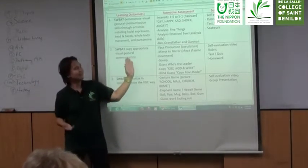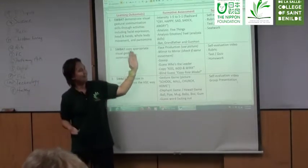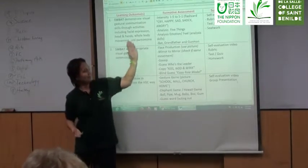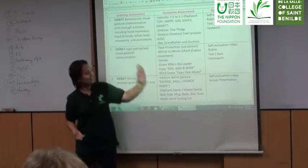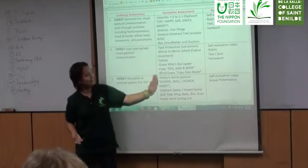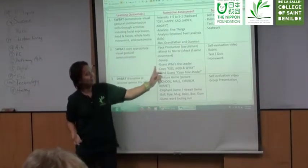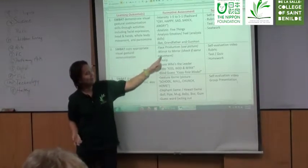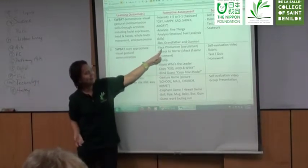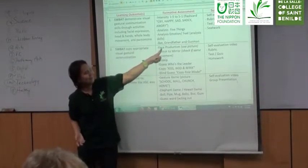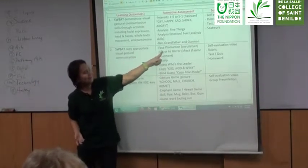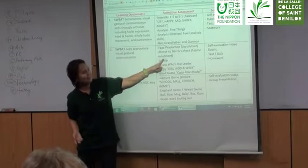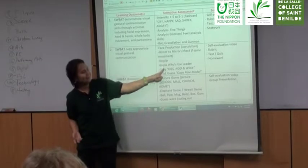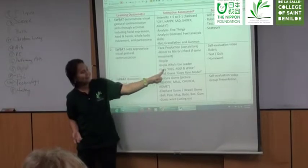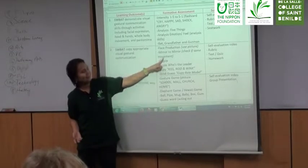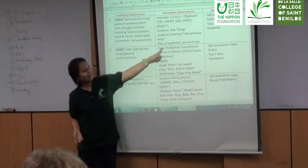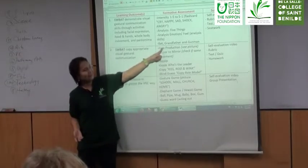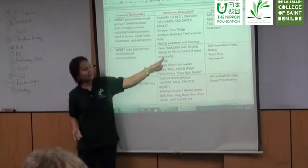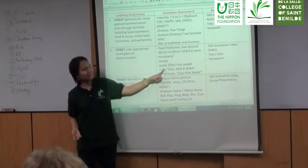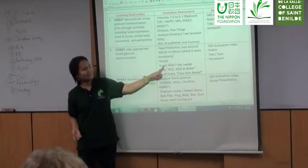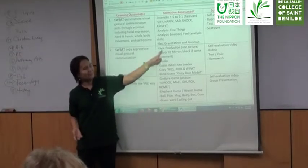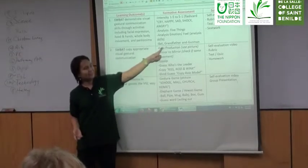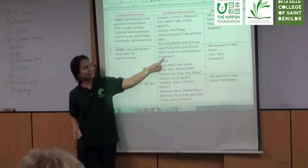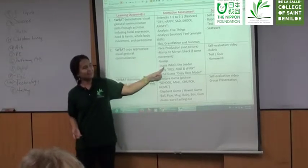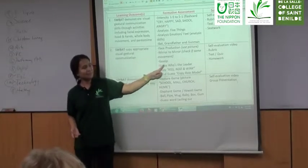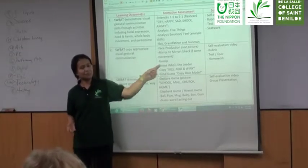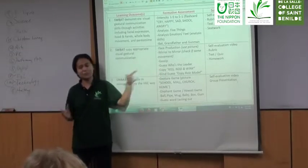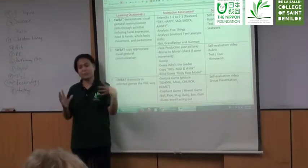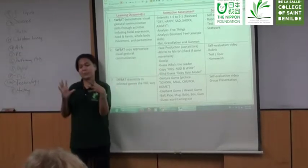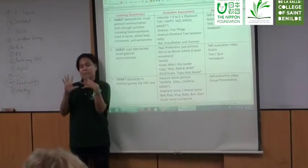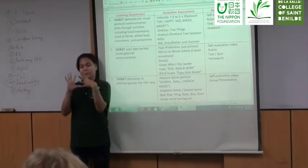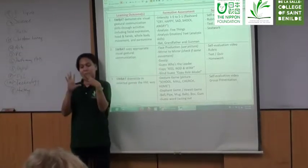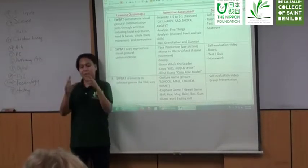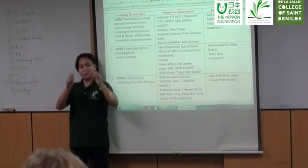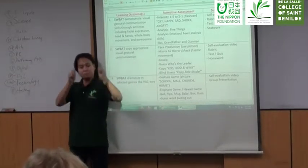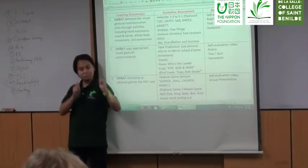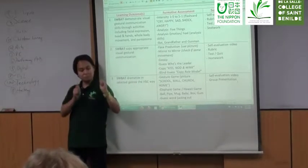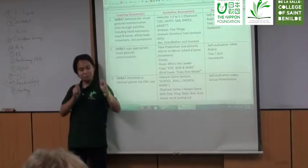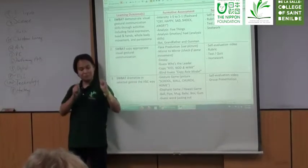gun, and we'll do that in the form of a game.